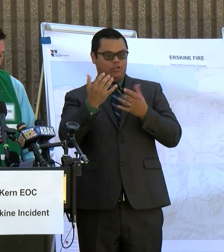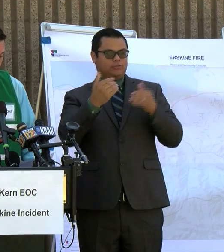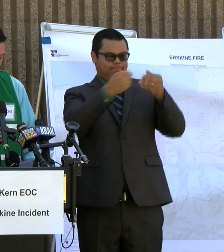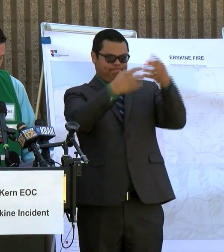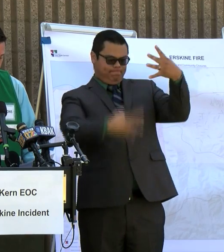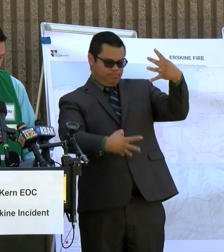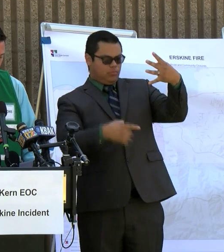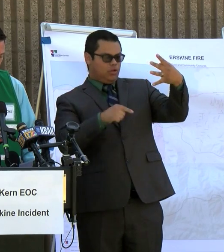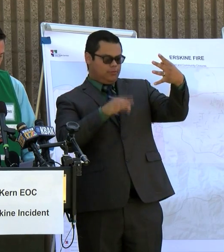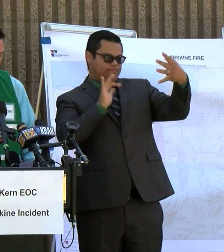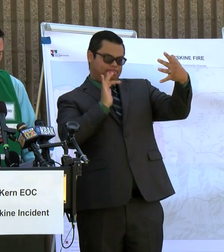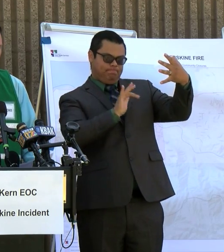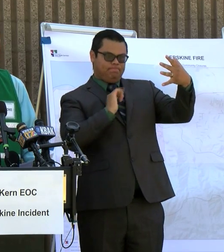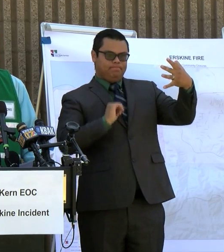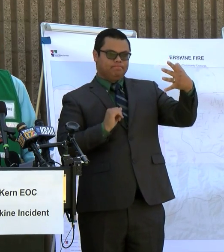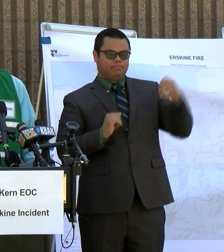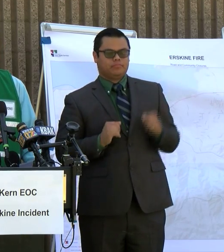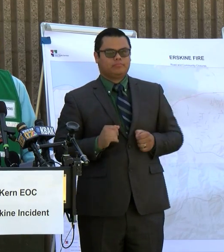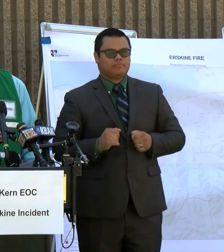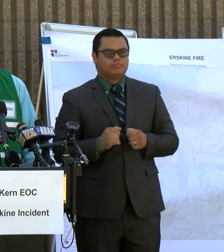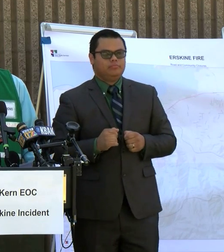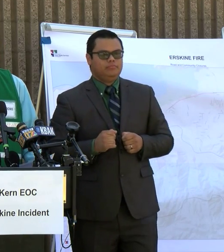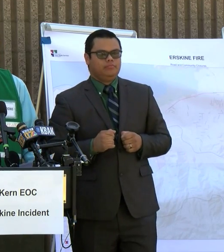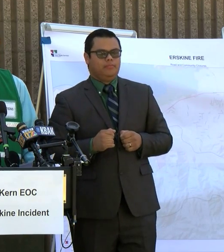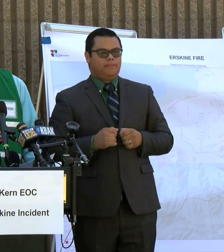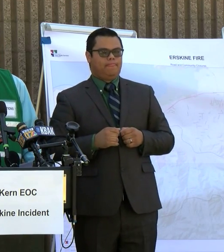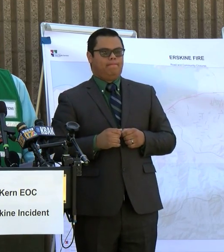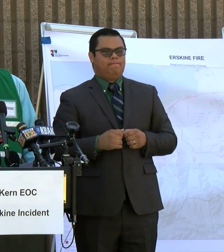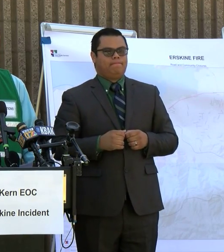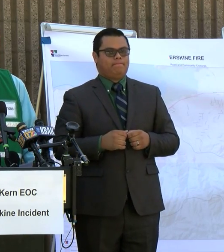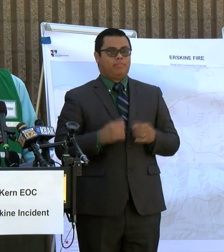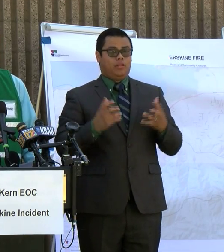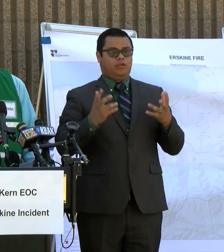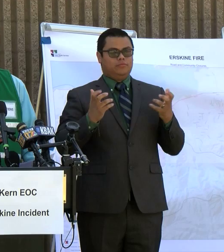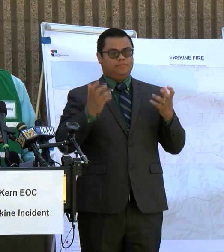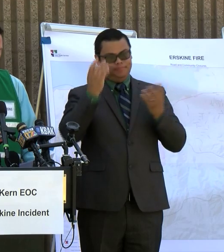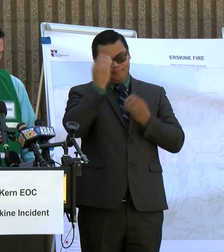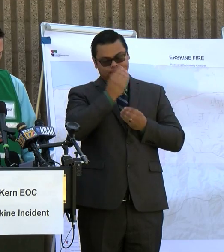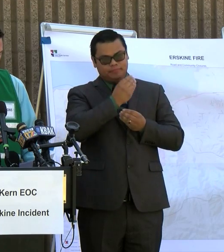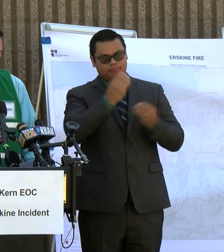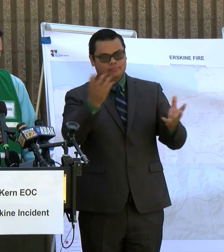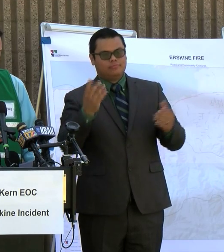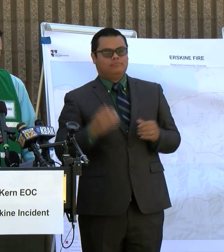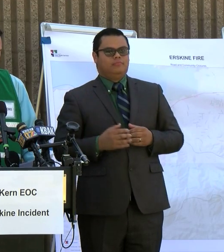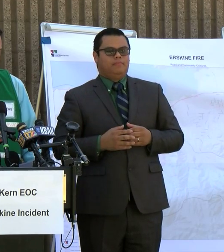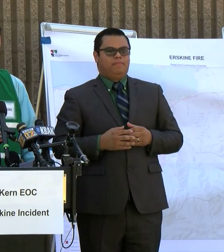menu options. I want to say that there are no